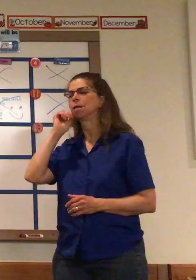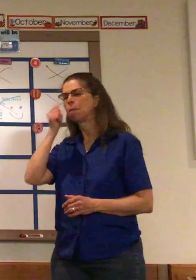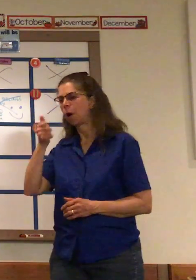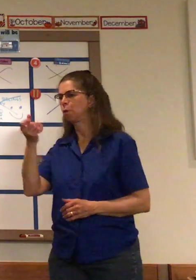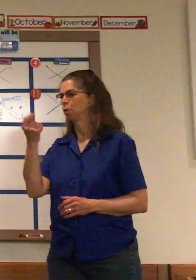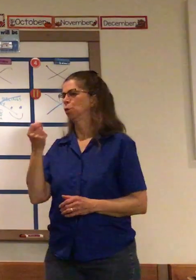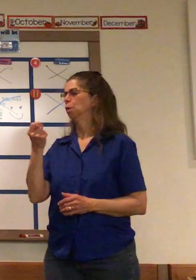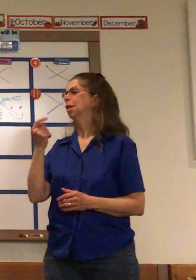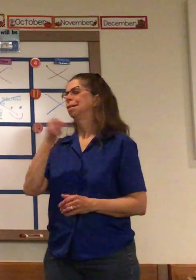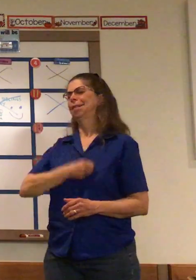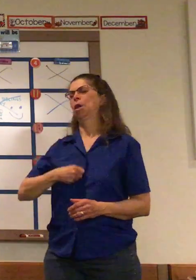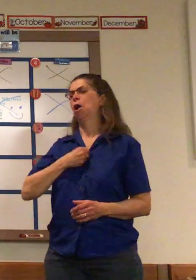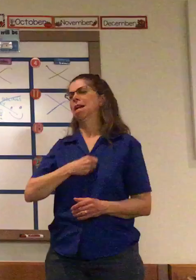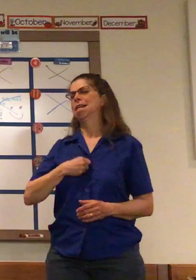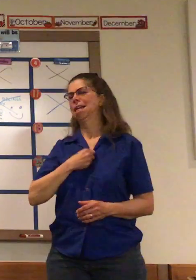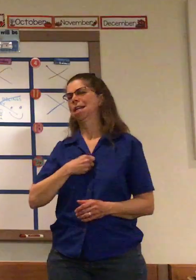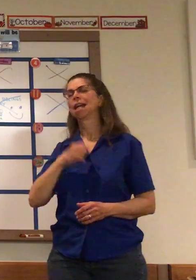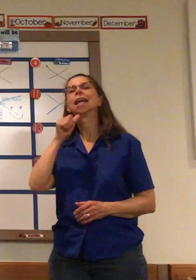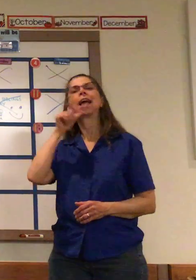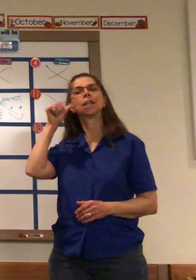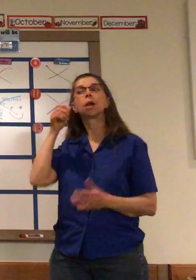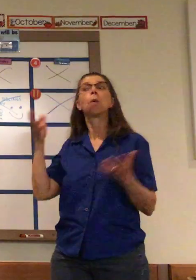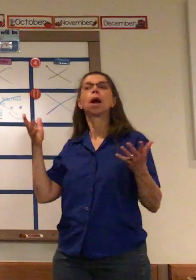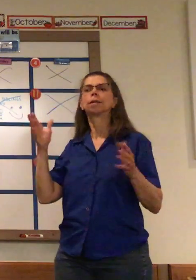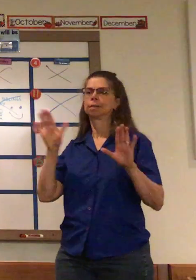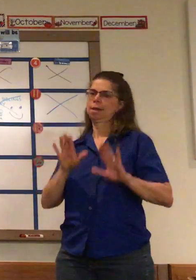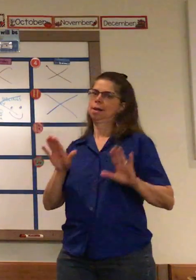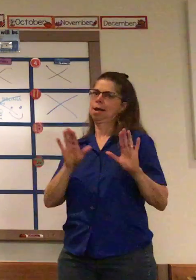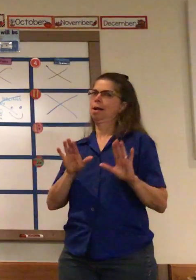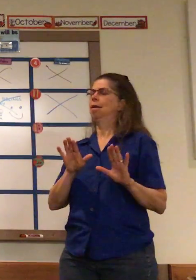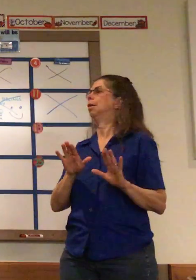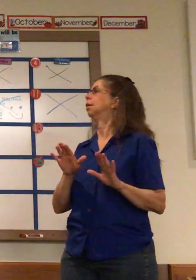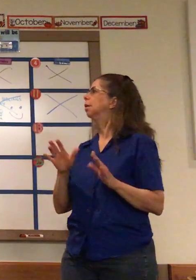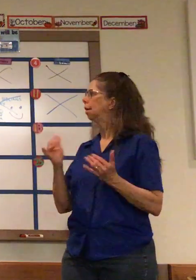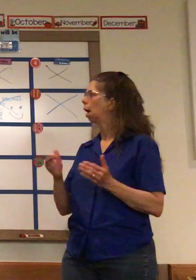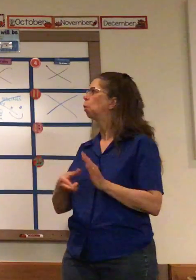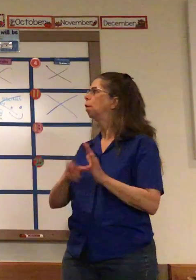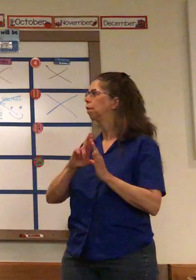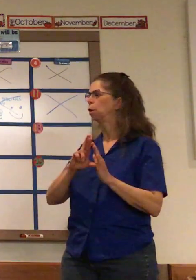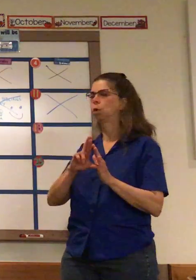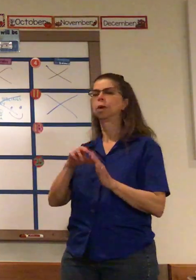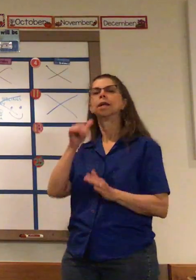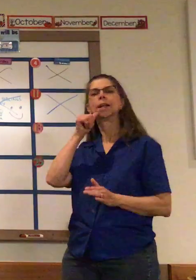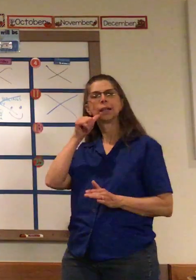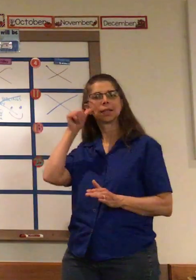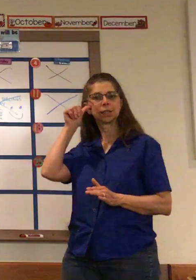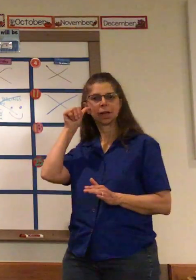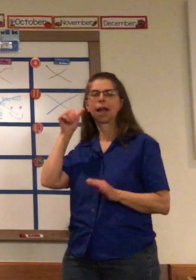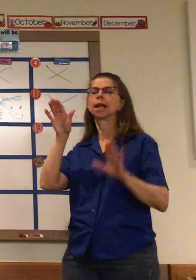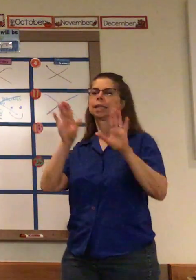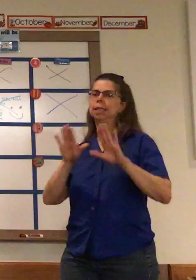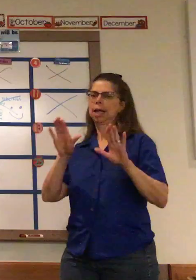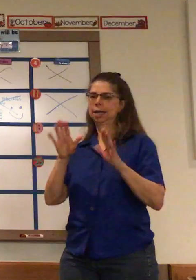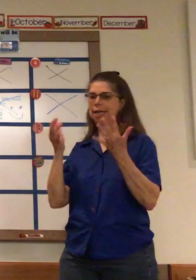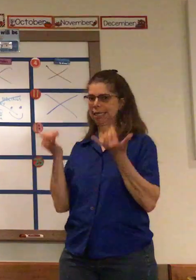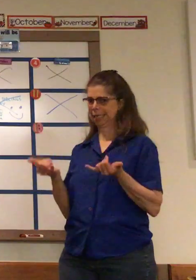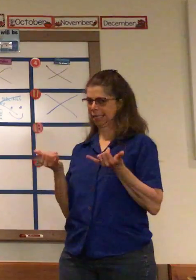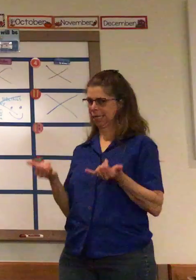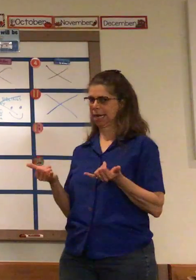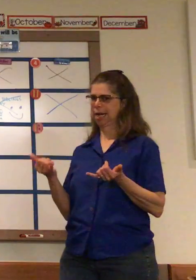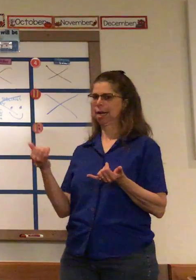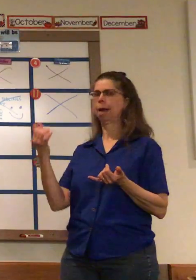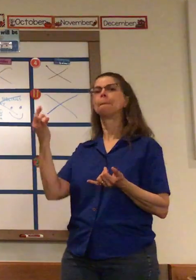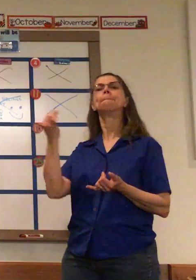guys. And yesterday was Sunday. So just to go over it again, yesterday was Sunday.